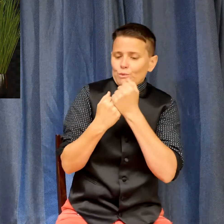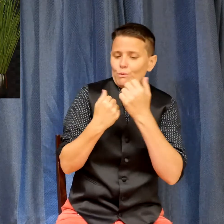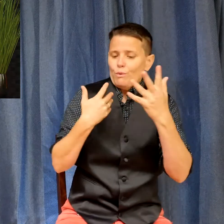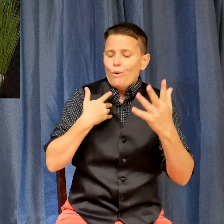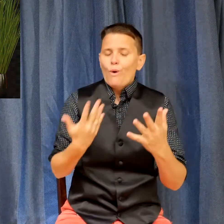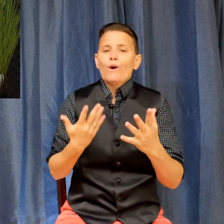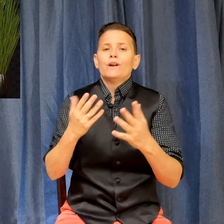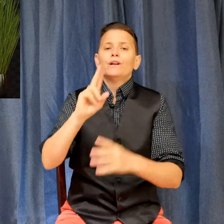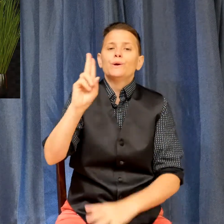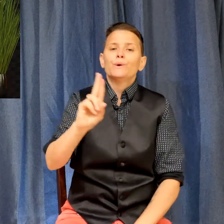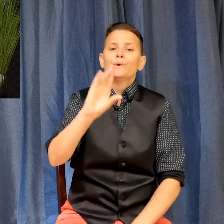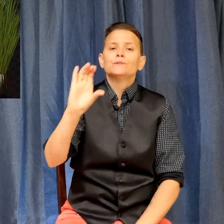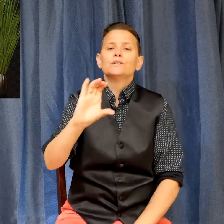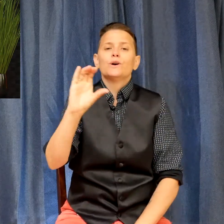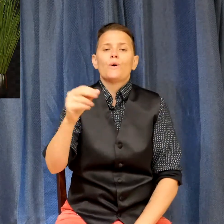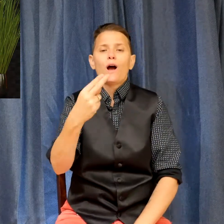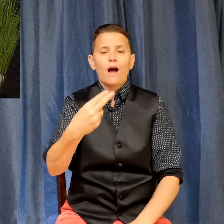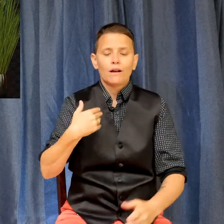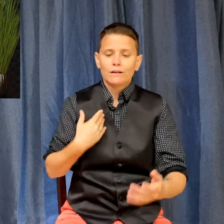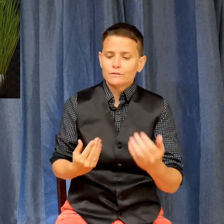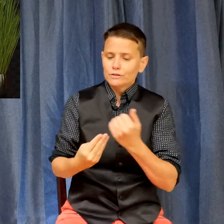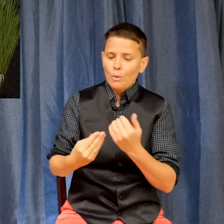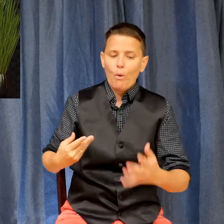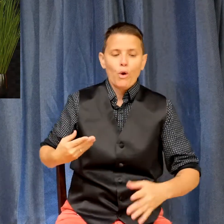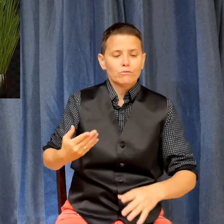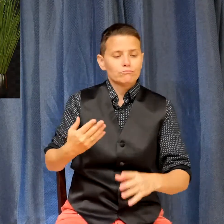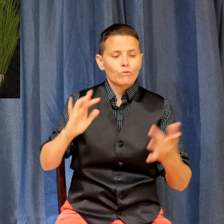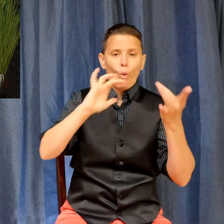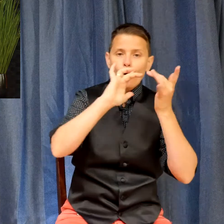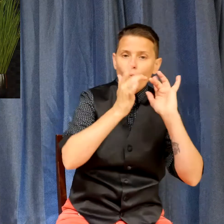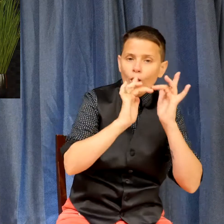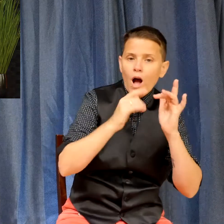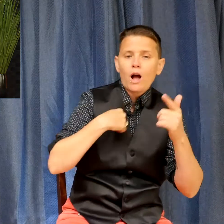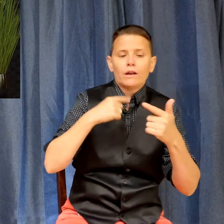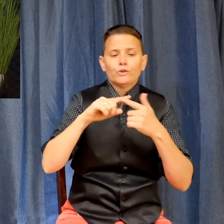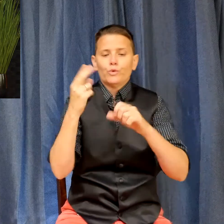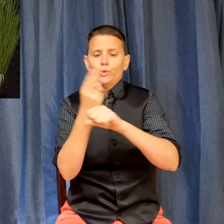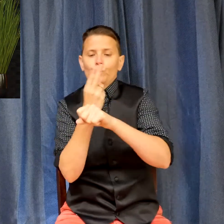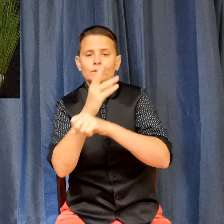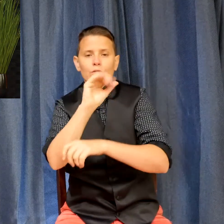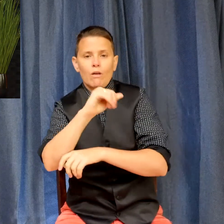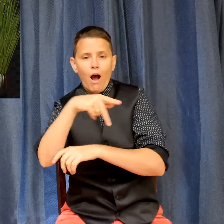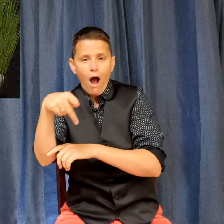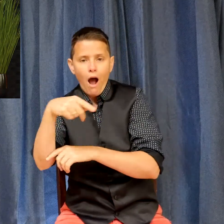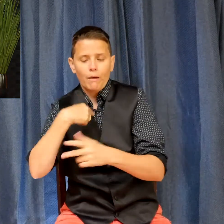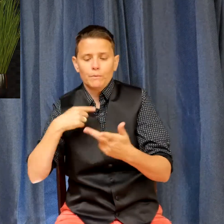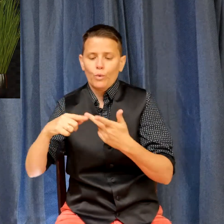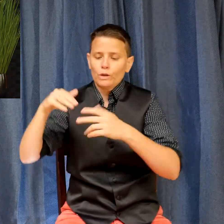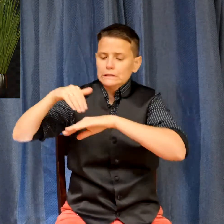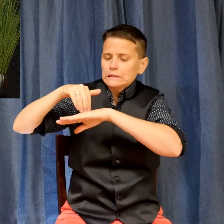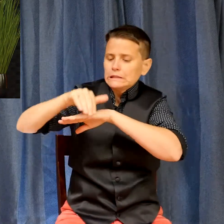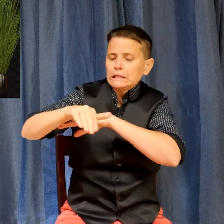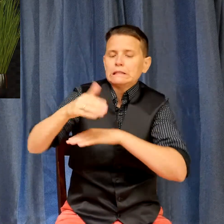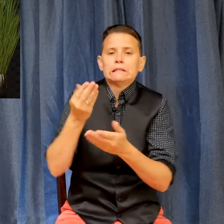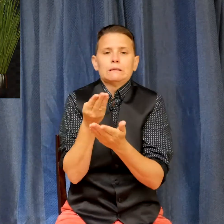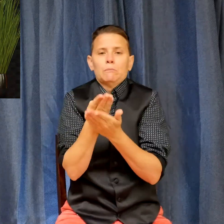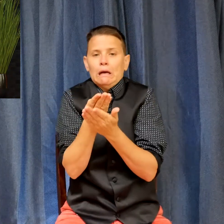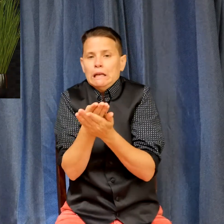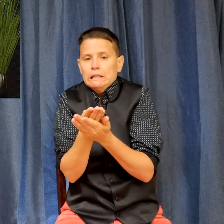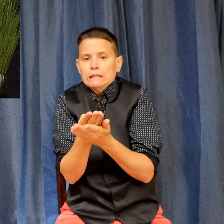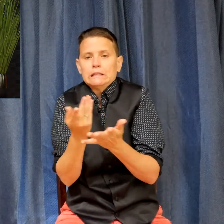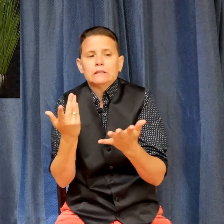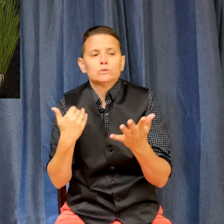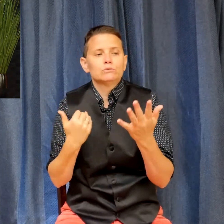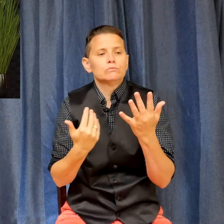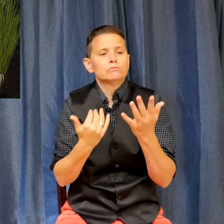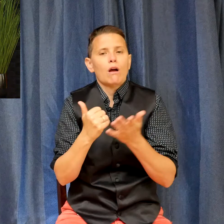Unity Church of the Hills during this time. You're going online, you're using the app, you're sending checks